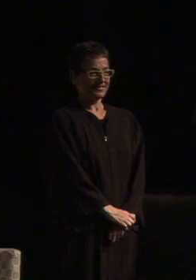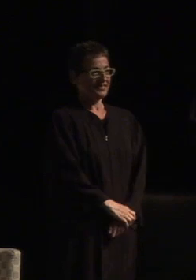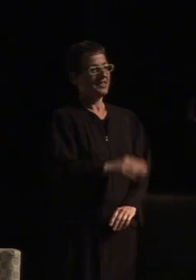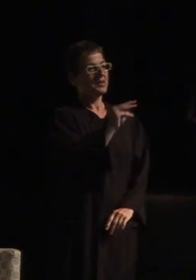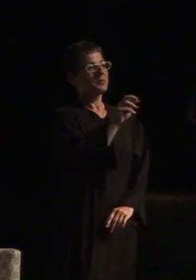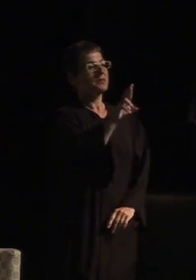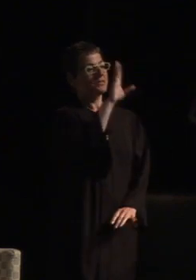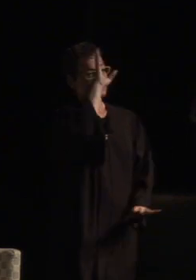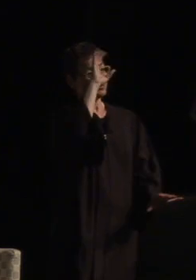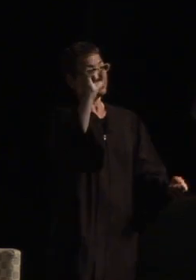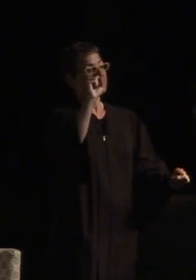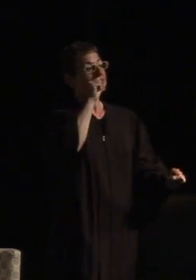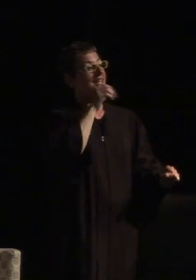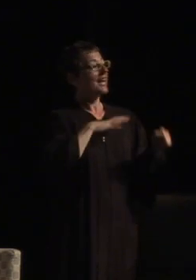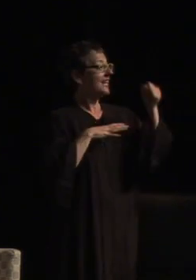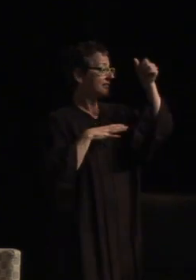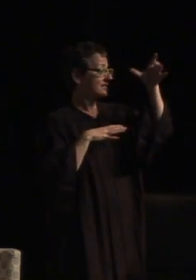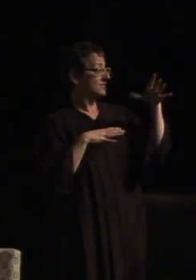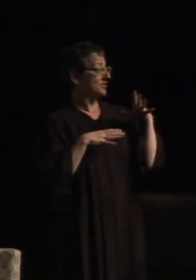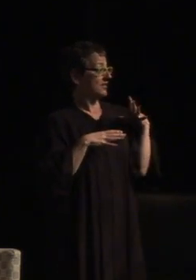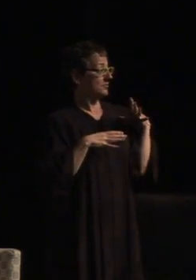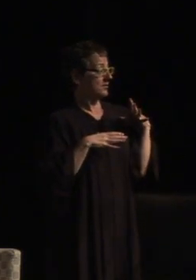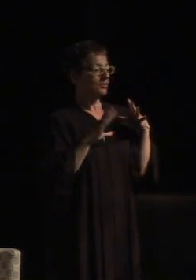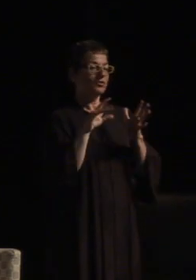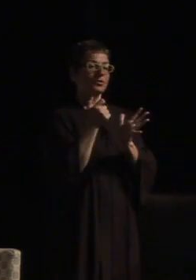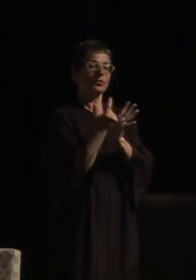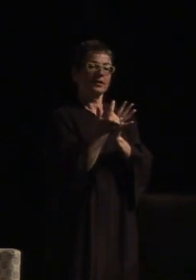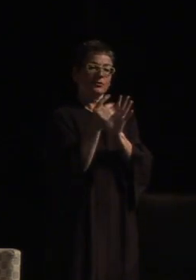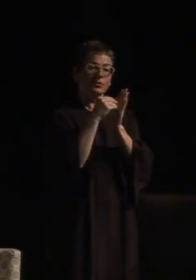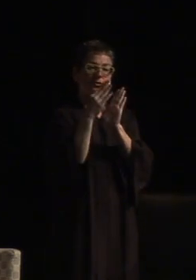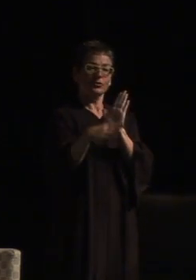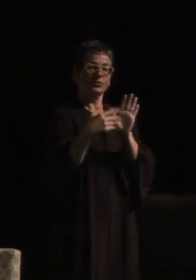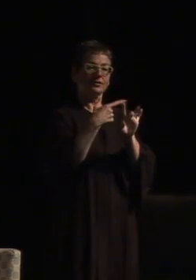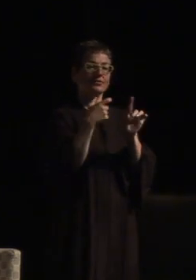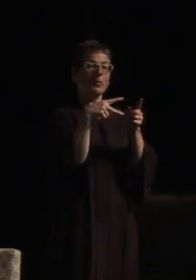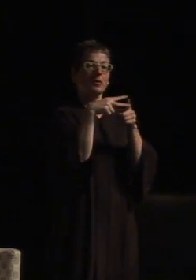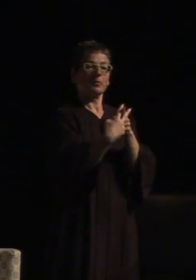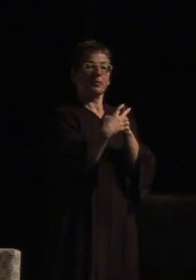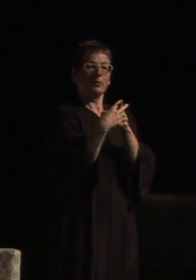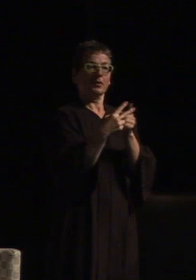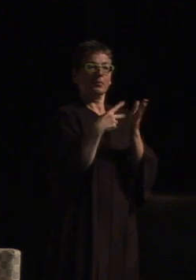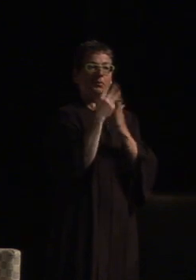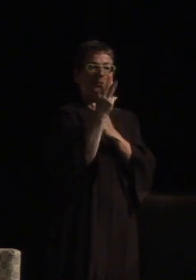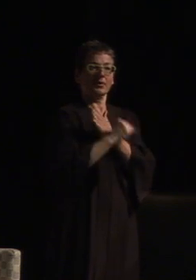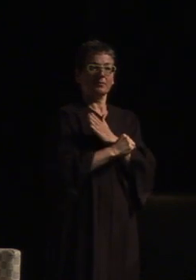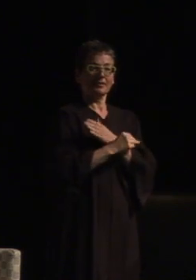Mr. President, ladies and gentlemen, the graduates in plumbing.